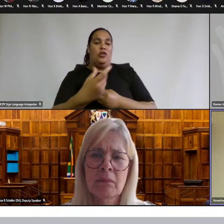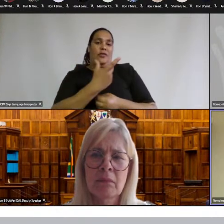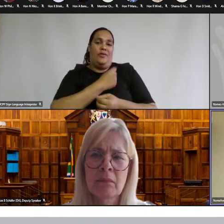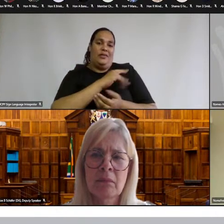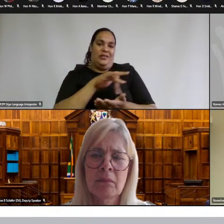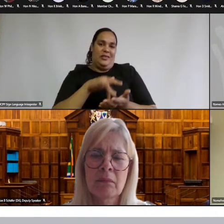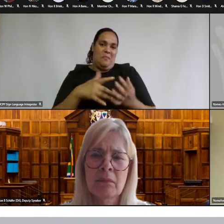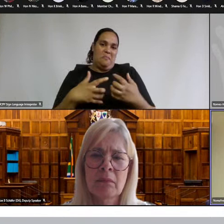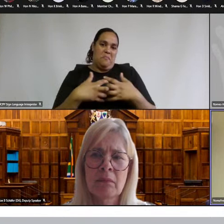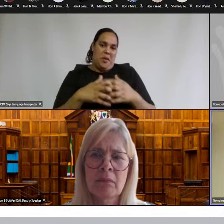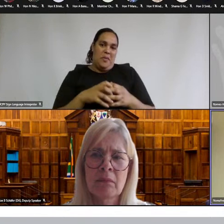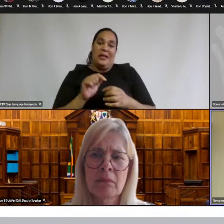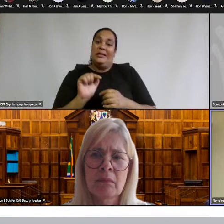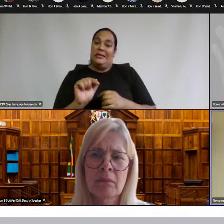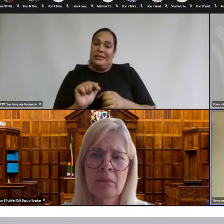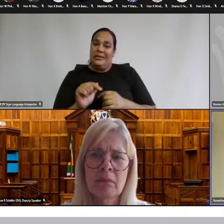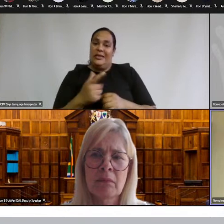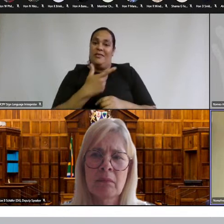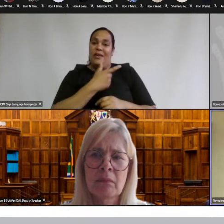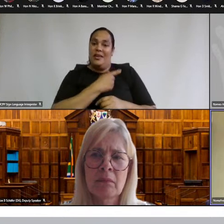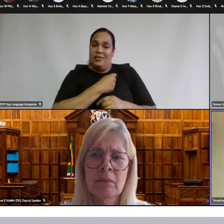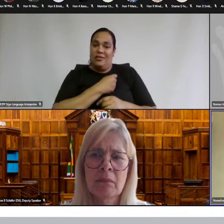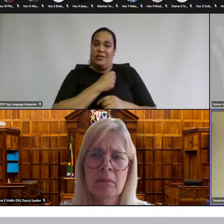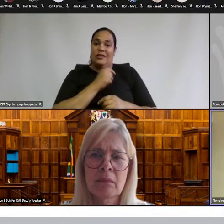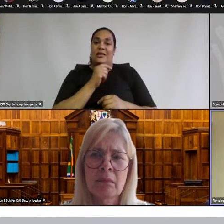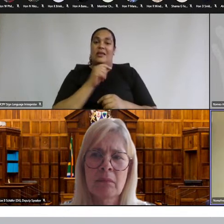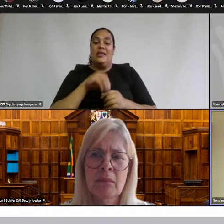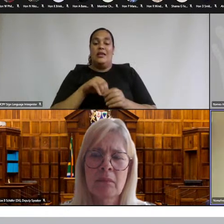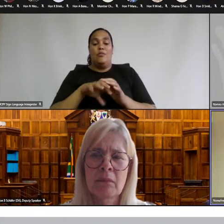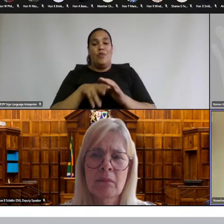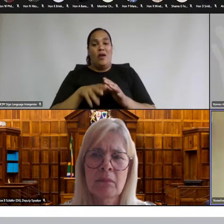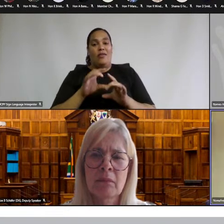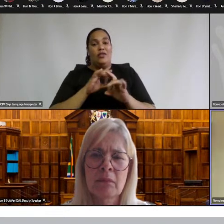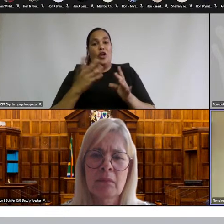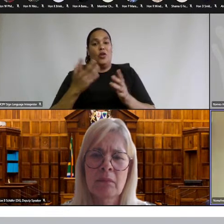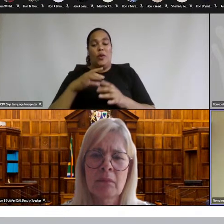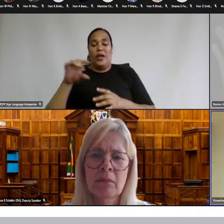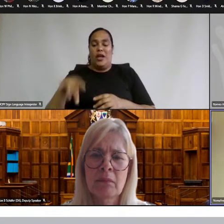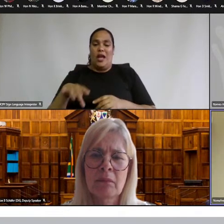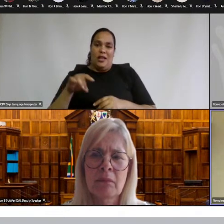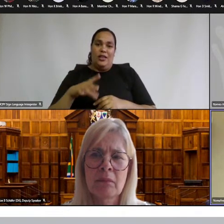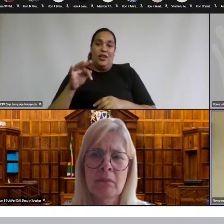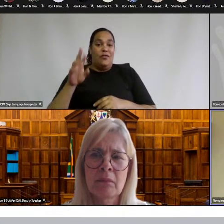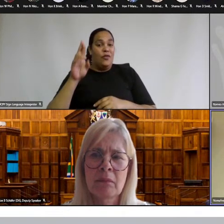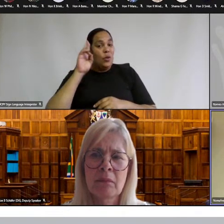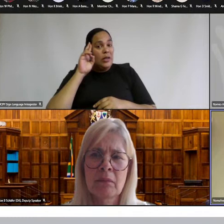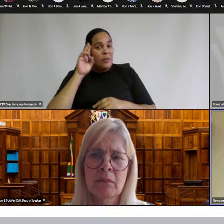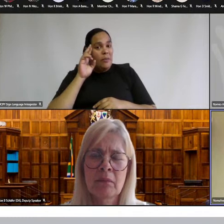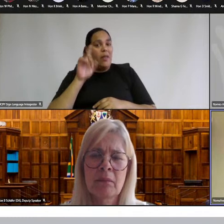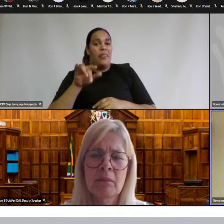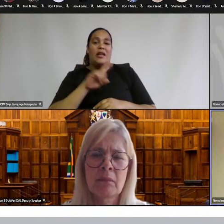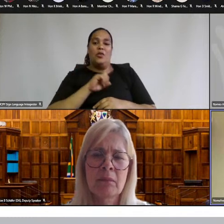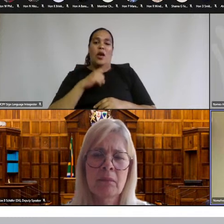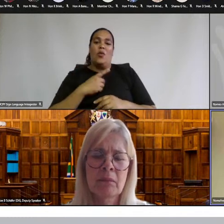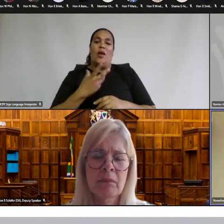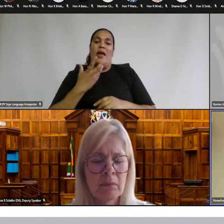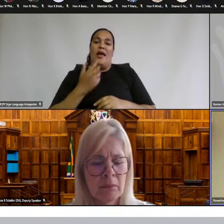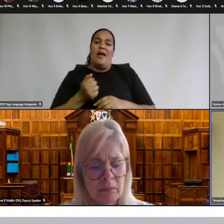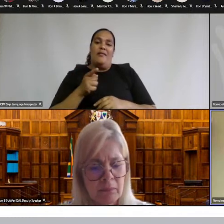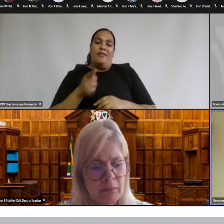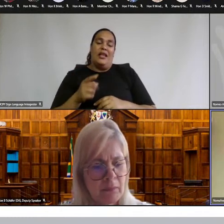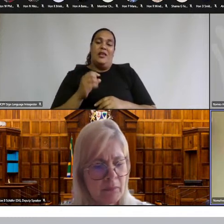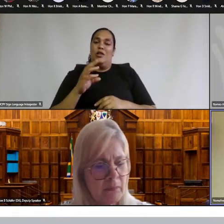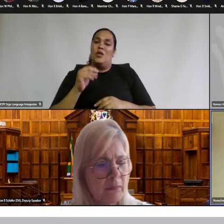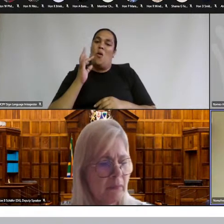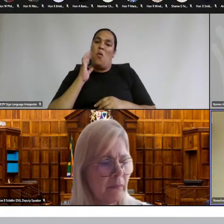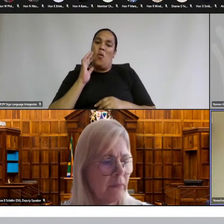site. The vaccination in this province started in Kailich, if you recall. That's why we ended up having these. So when